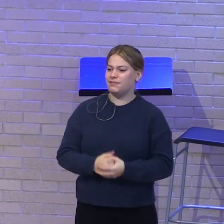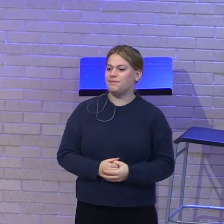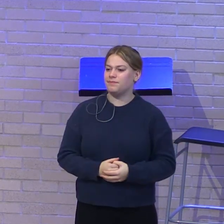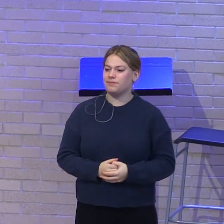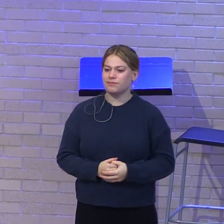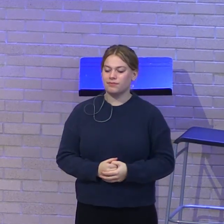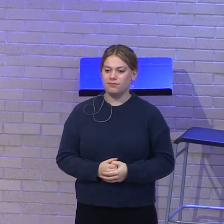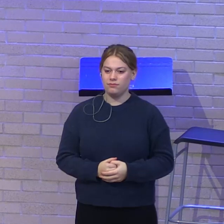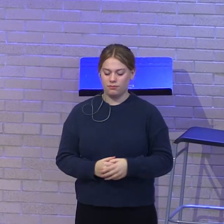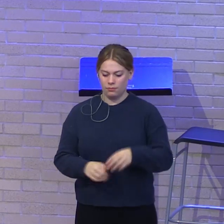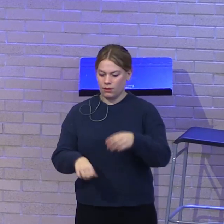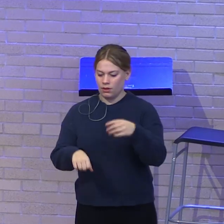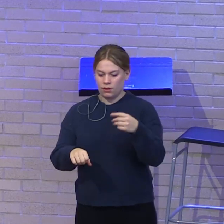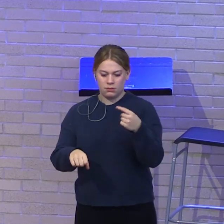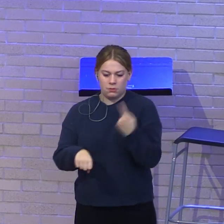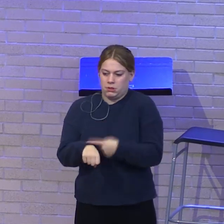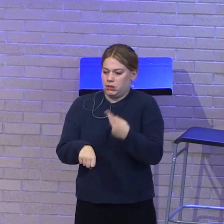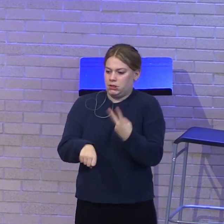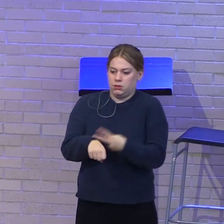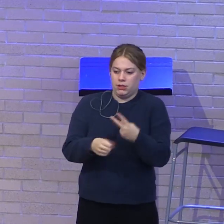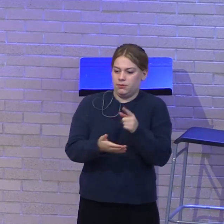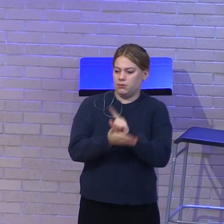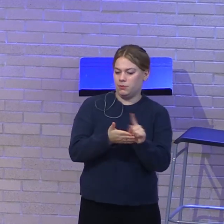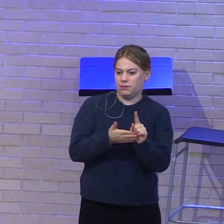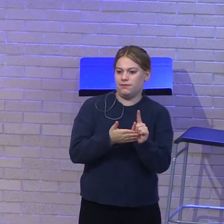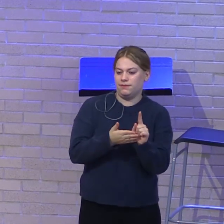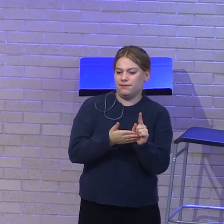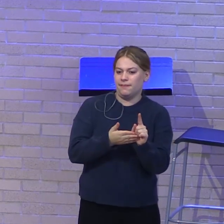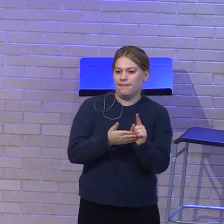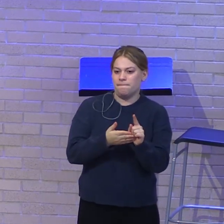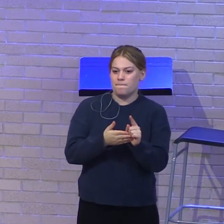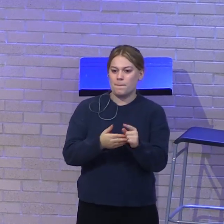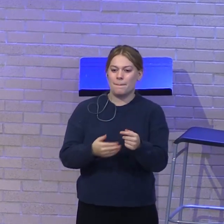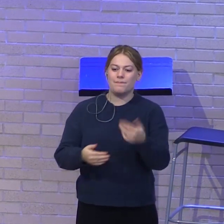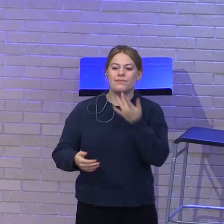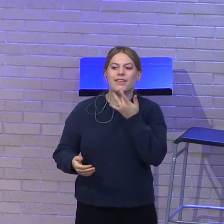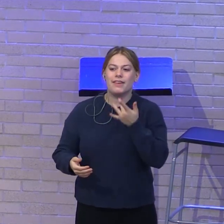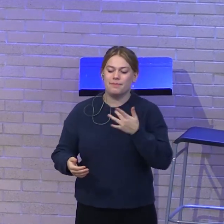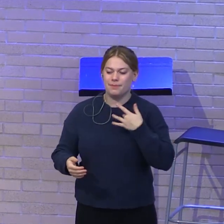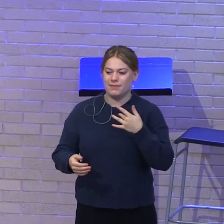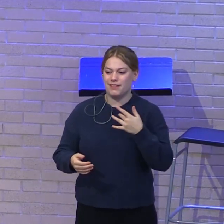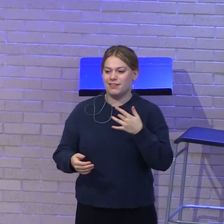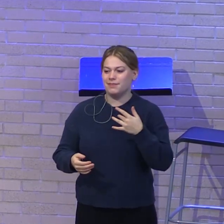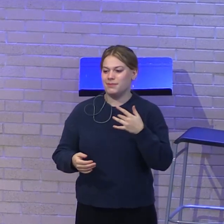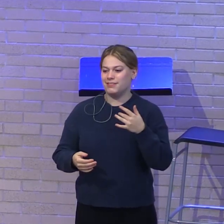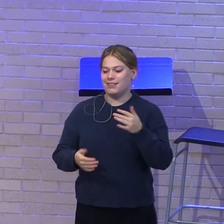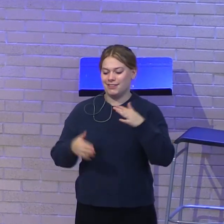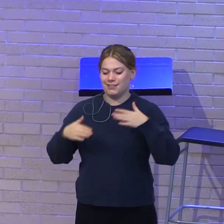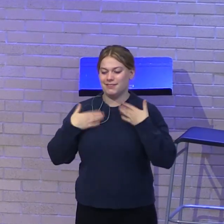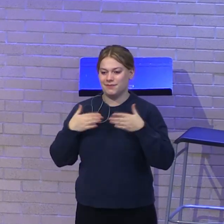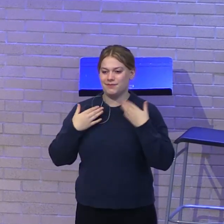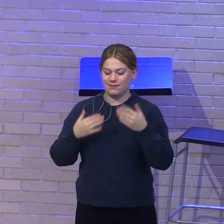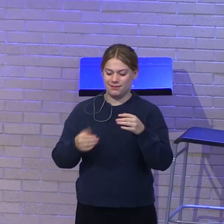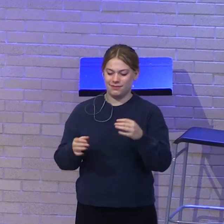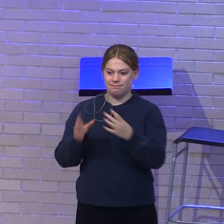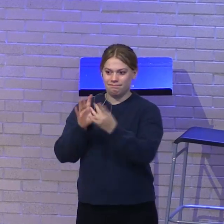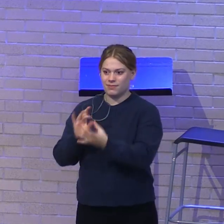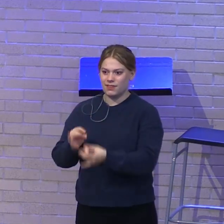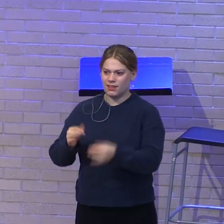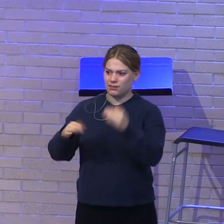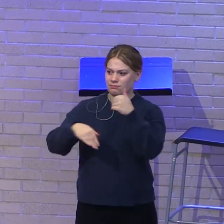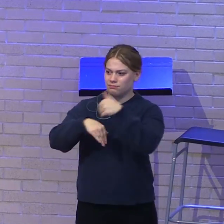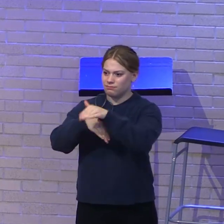or twice a week, there would be a flood of happy birthday messages from everybody here for whoever happened to have a birthday on that particular